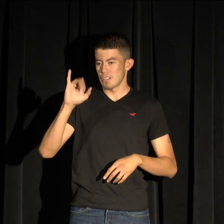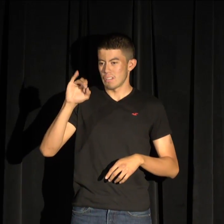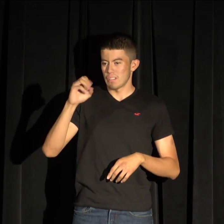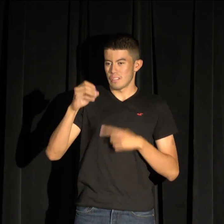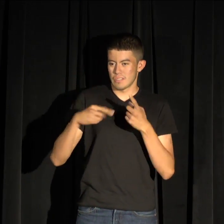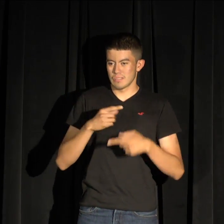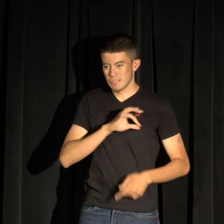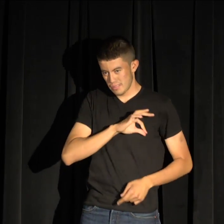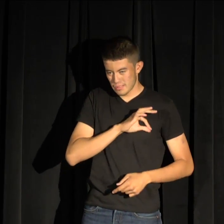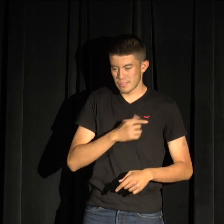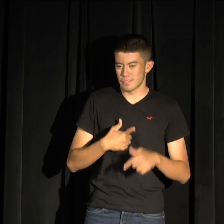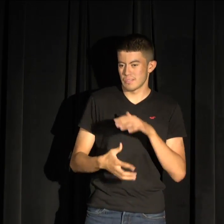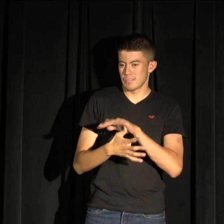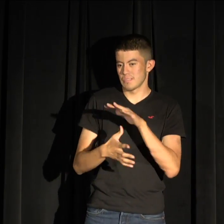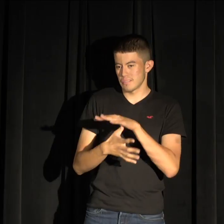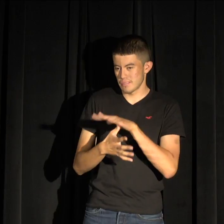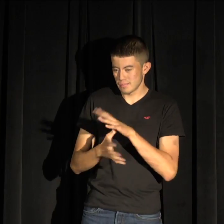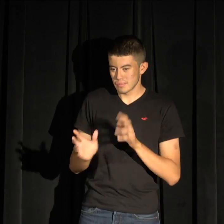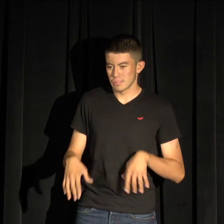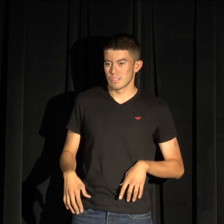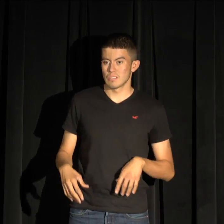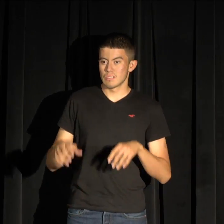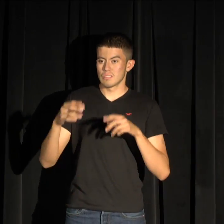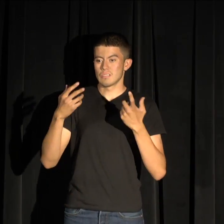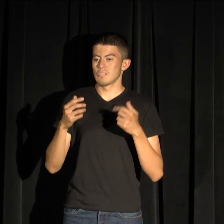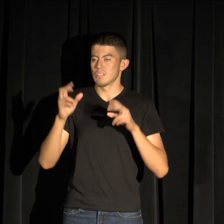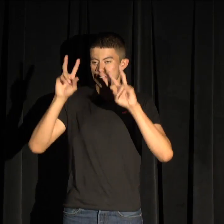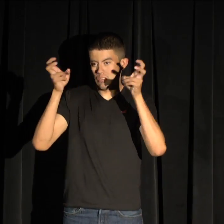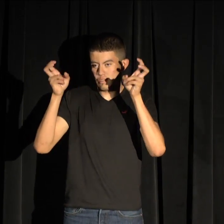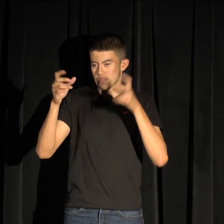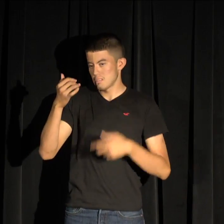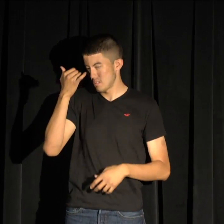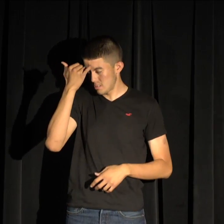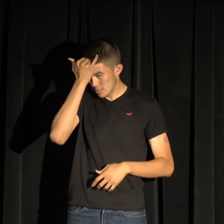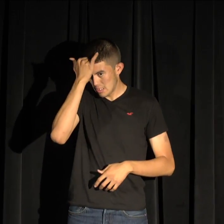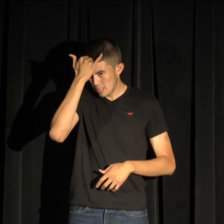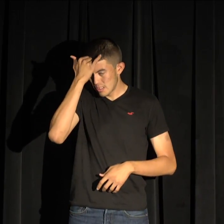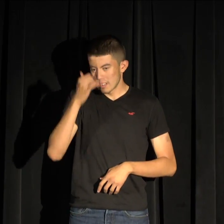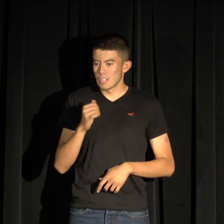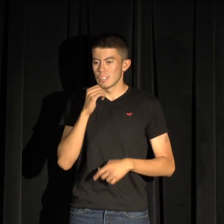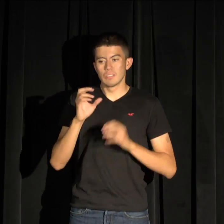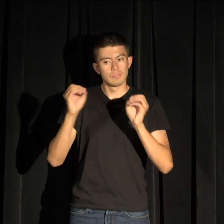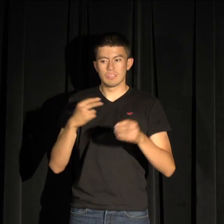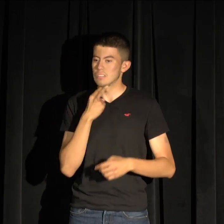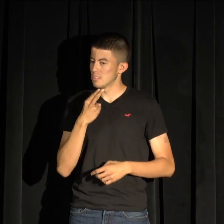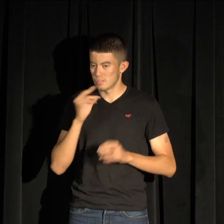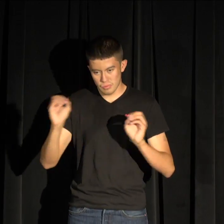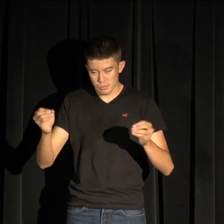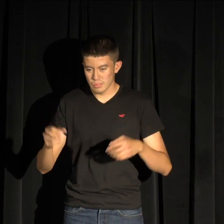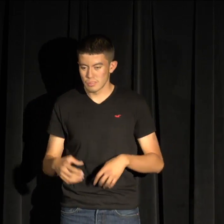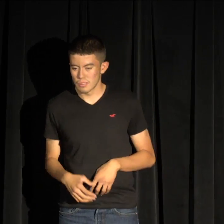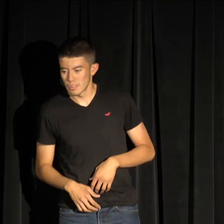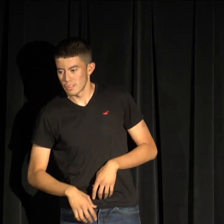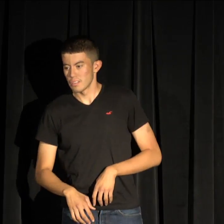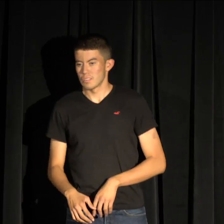My name's Francisco. I'm a senior. The name of my story is The Bull, No Voice